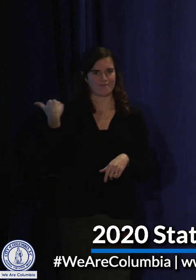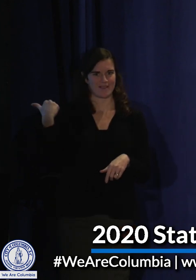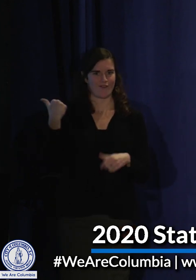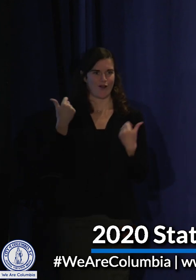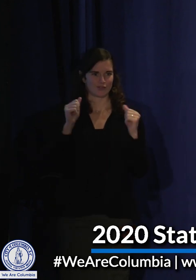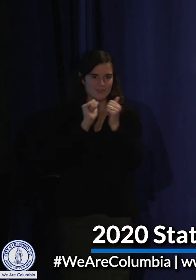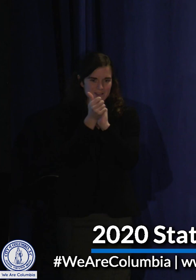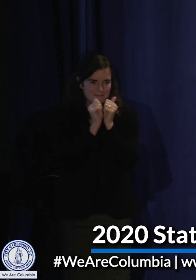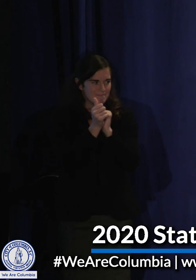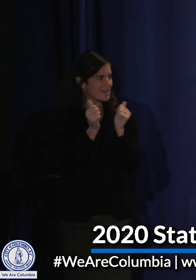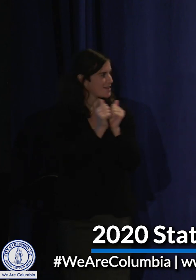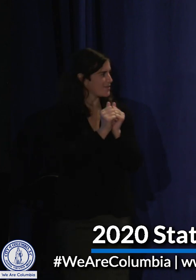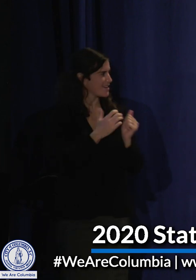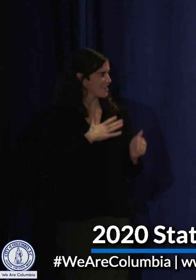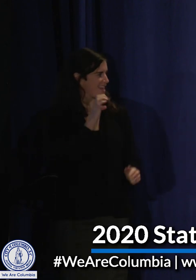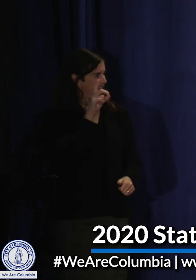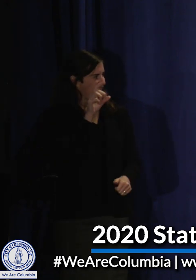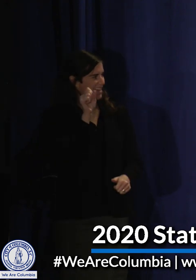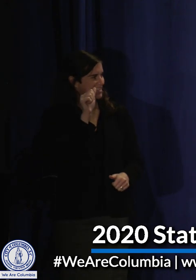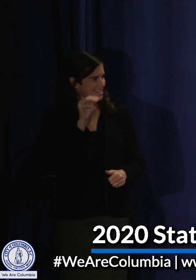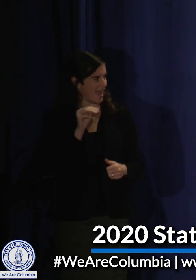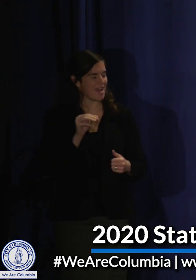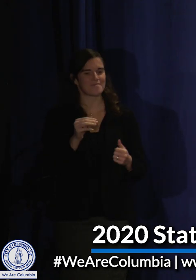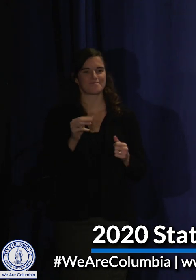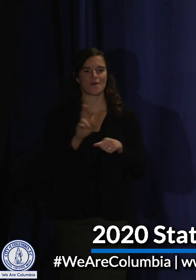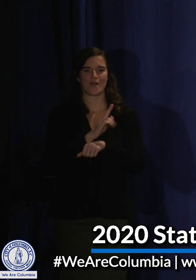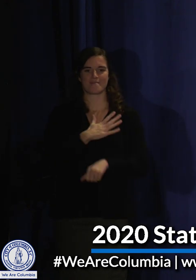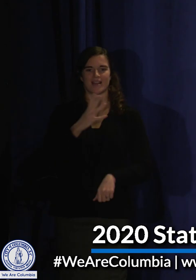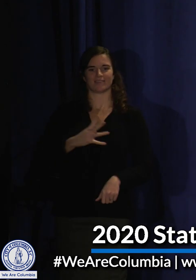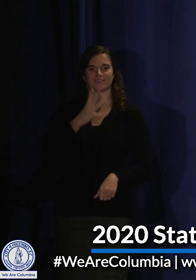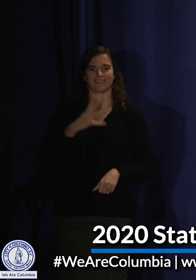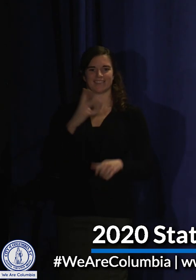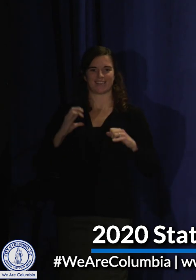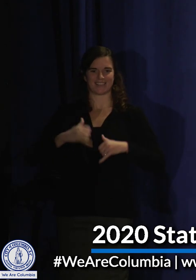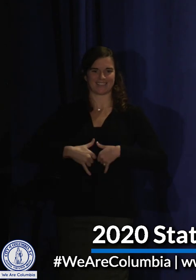wear my double-breasted suit today.